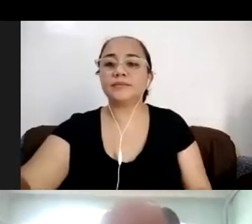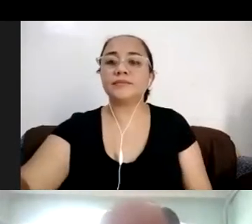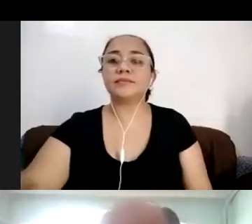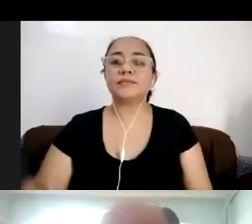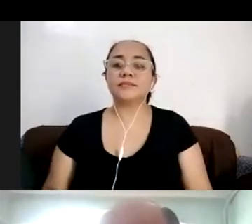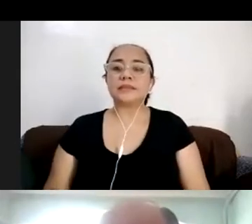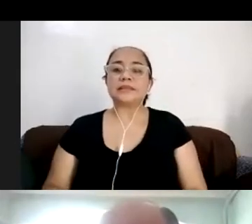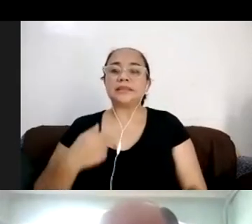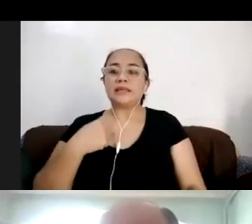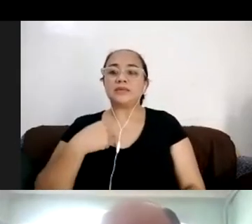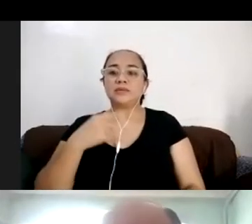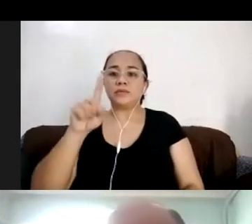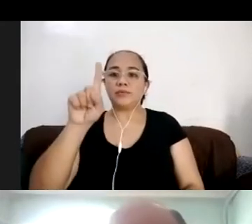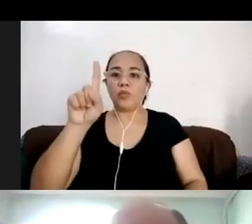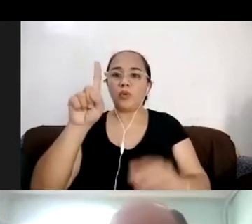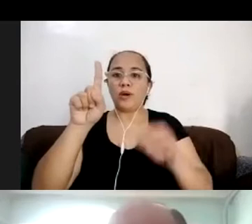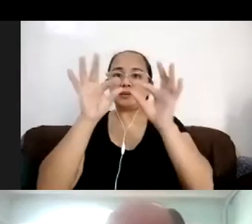here's one sentence.